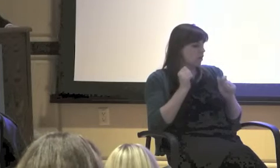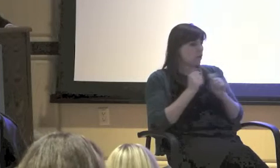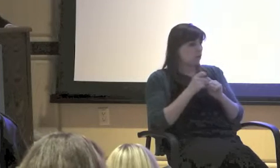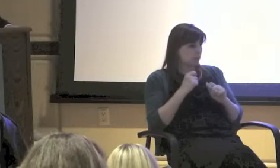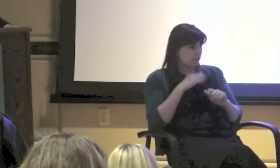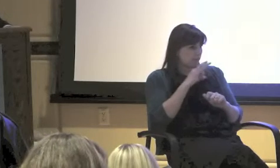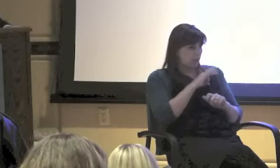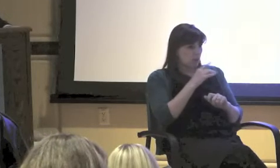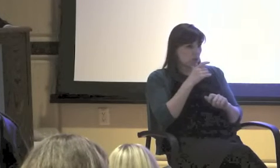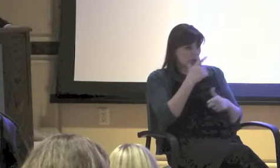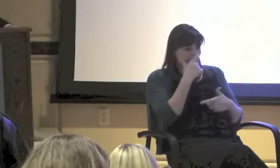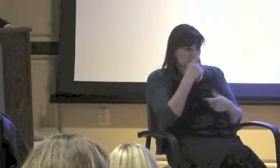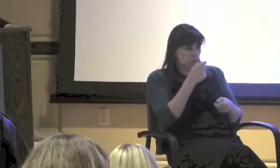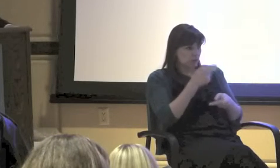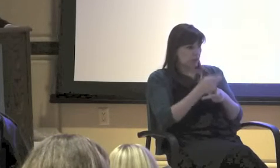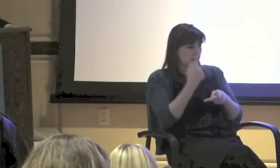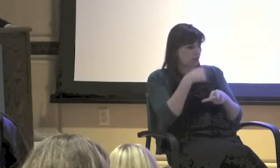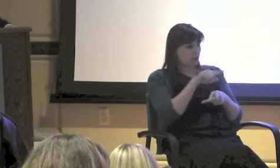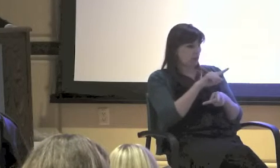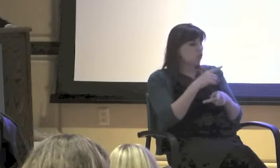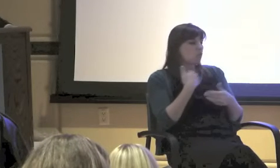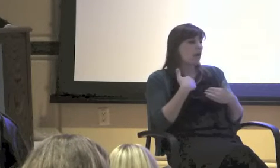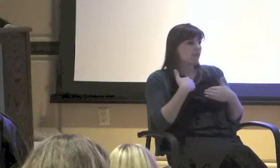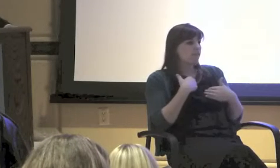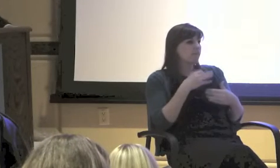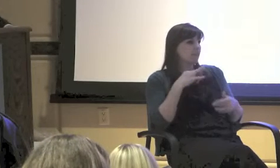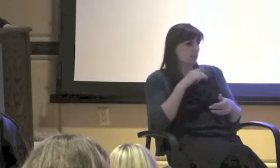faculty who are interested in caring for these patients.